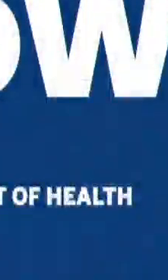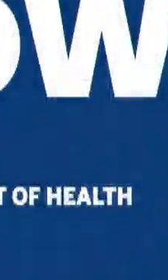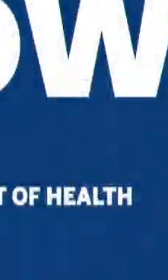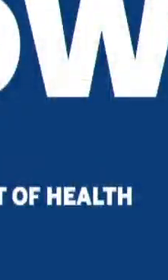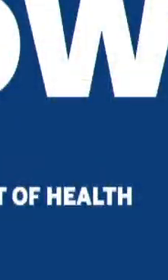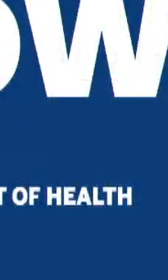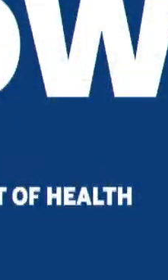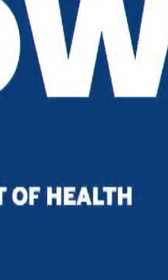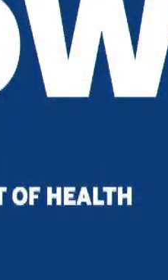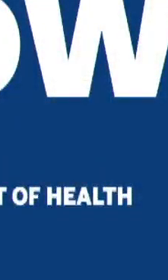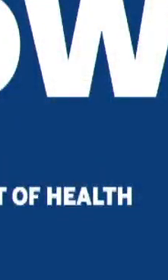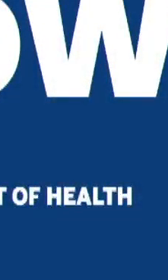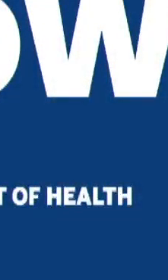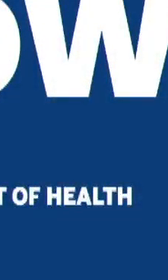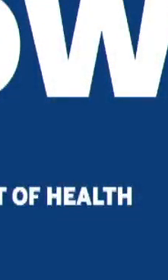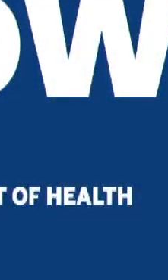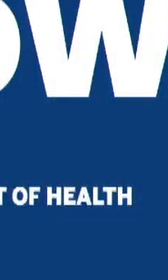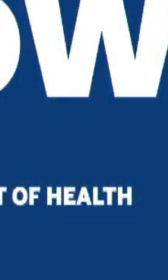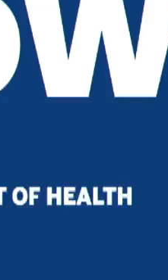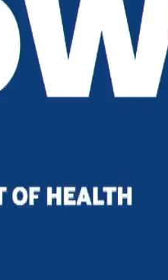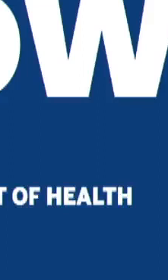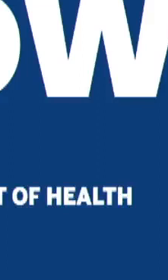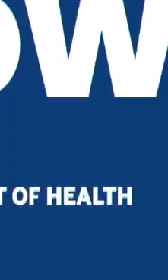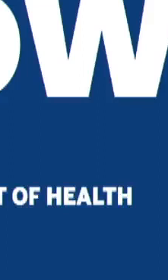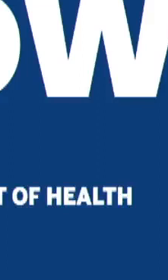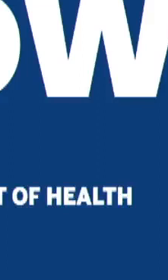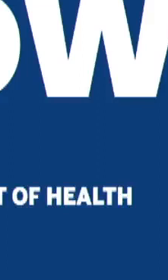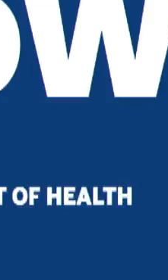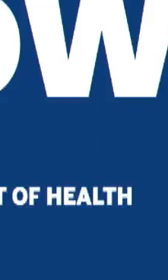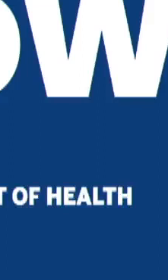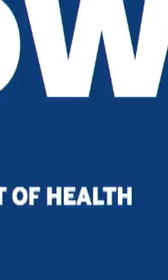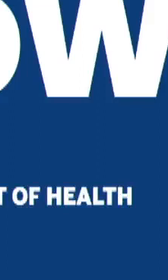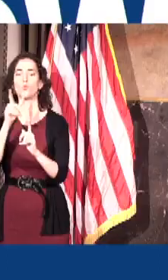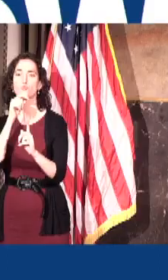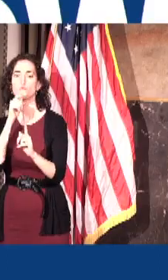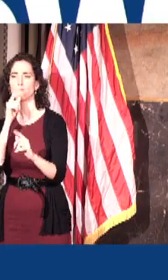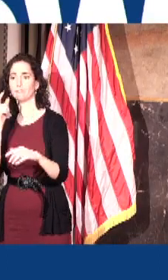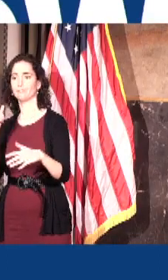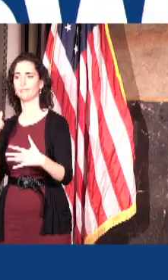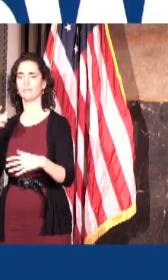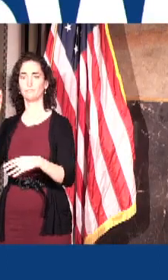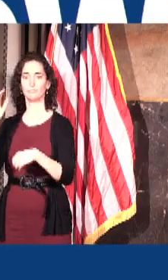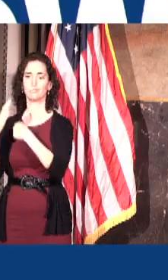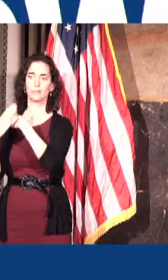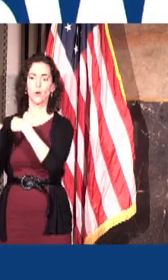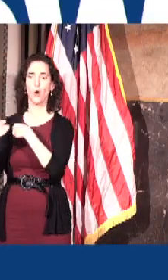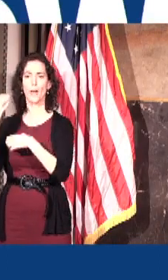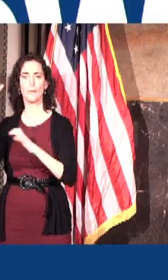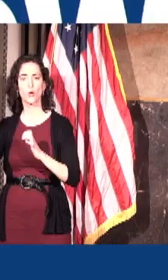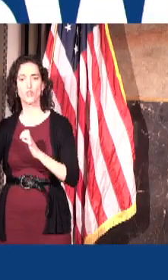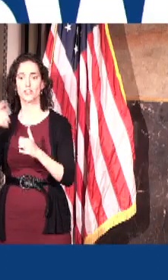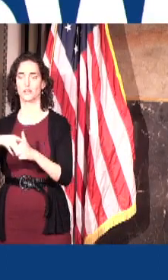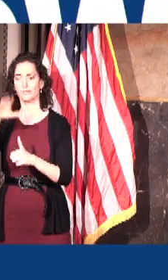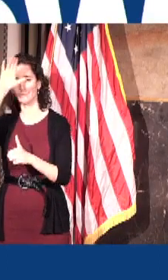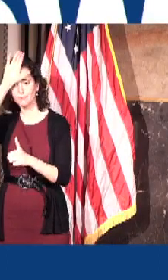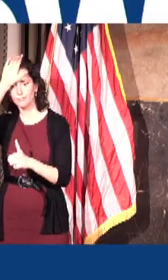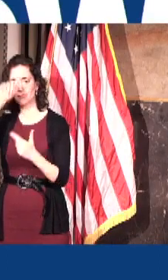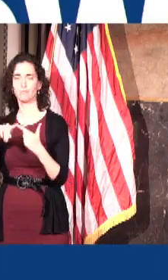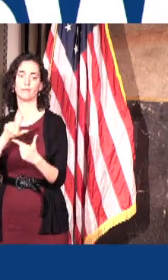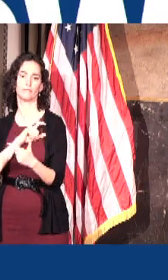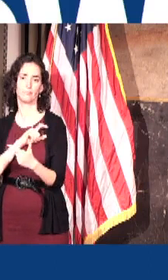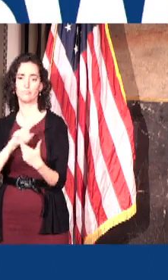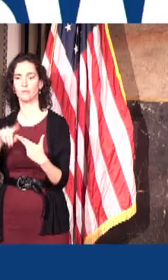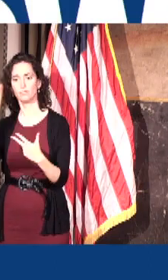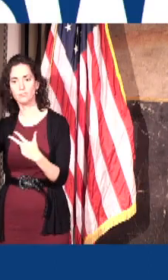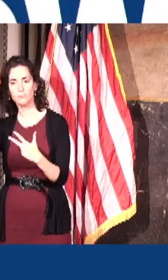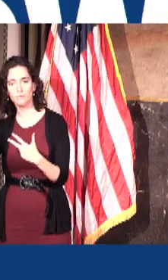and staff, first responders, those individuals who are dealing with medical emergencies who can get vaccinated